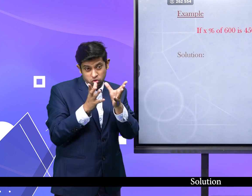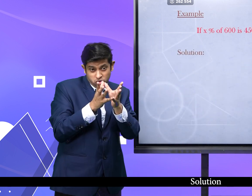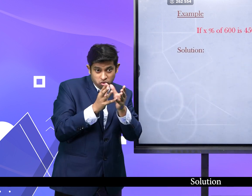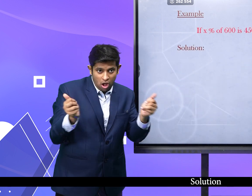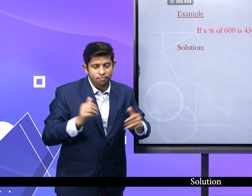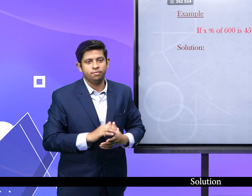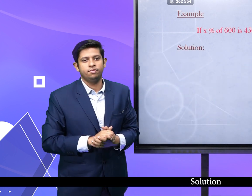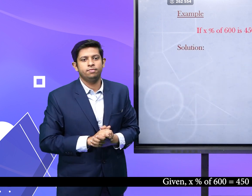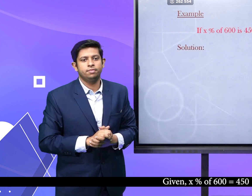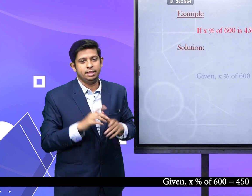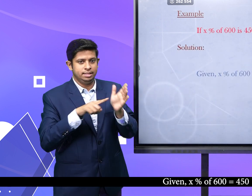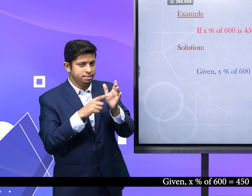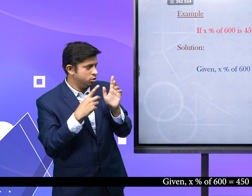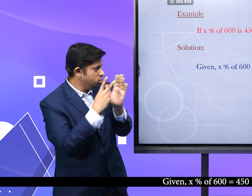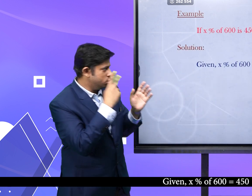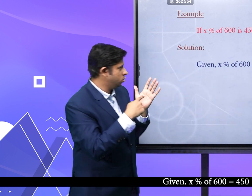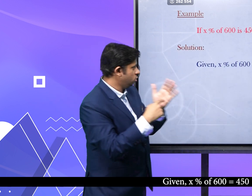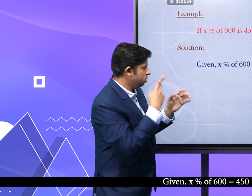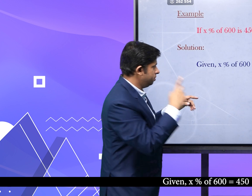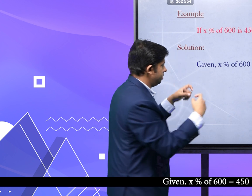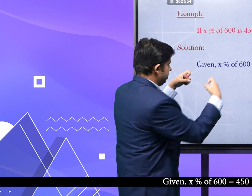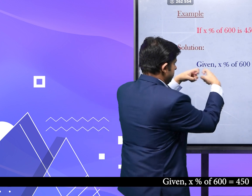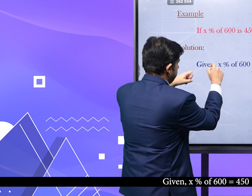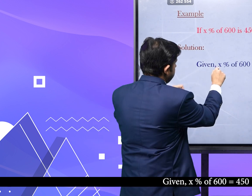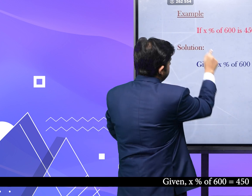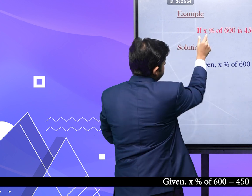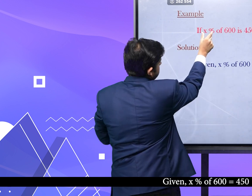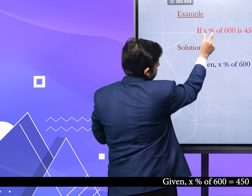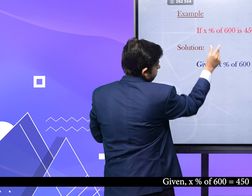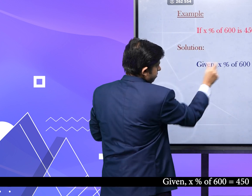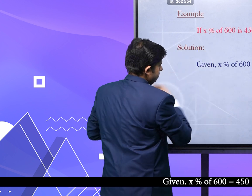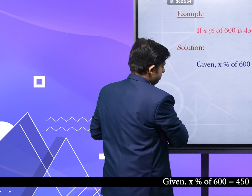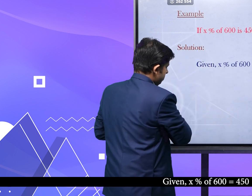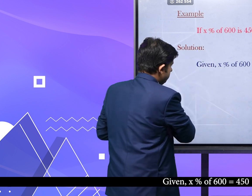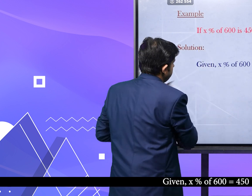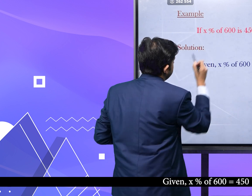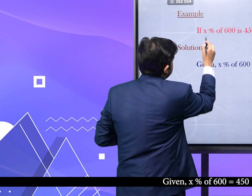Solution: given x% of 600 is equals to 450,